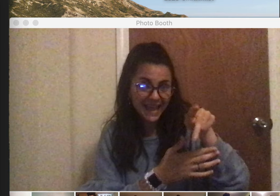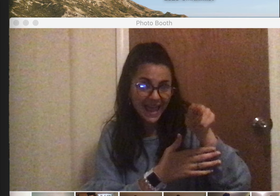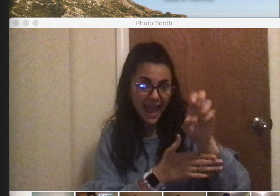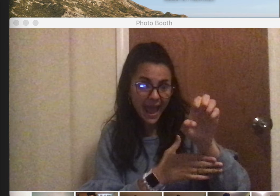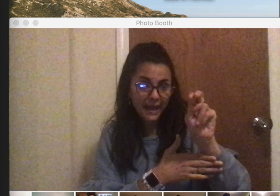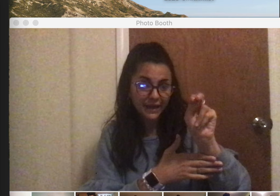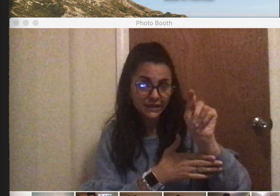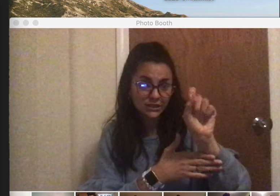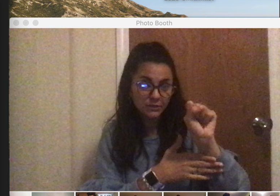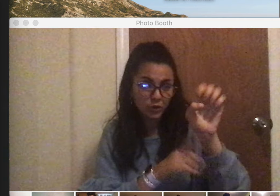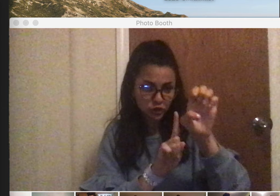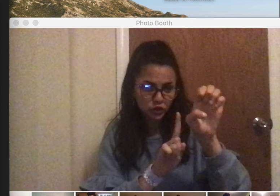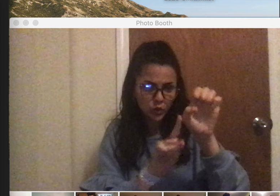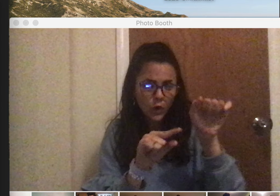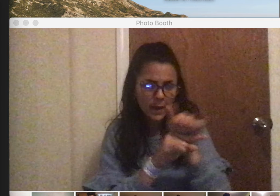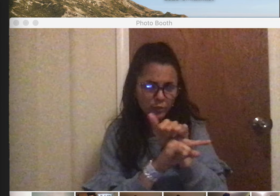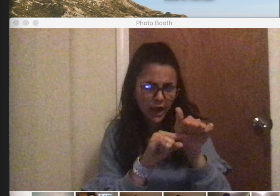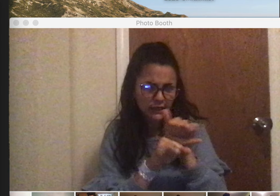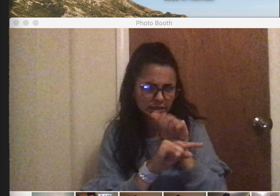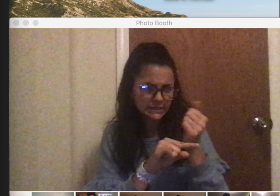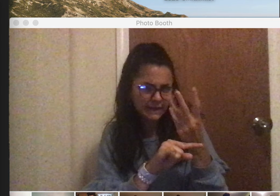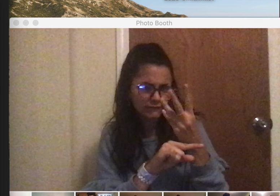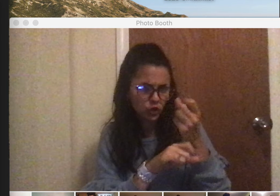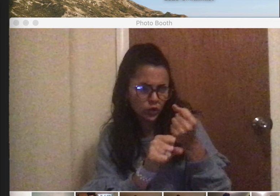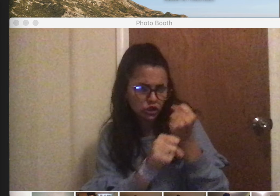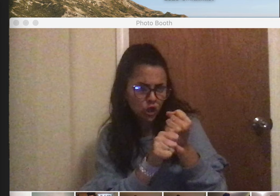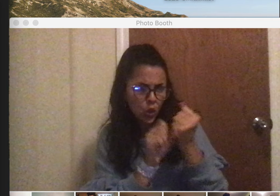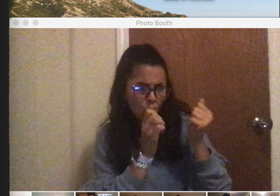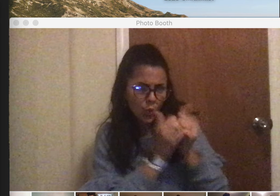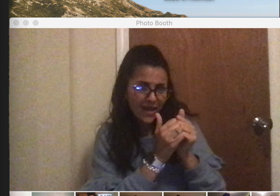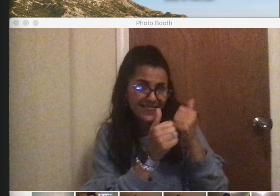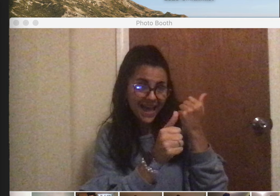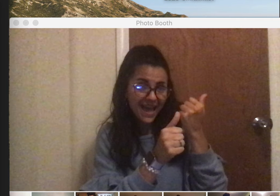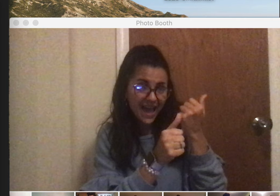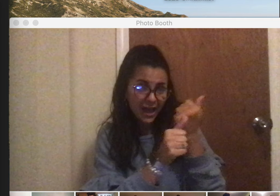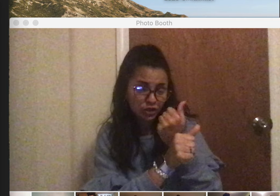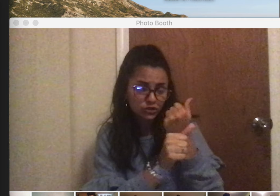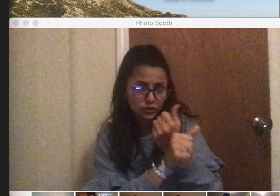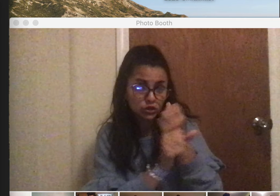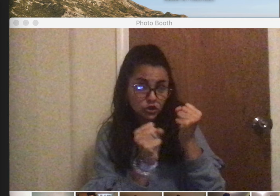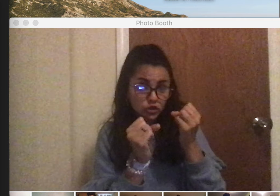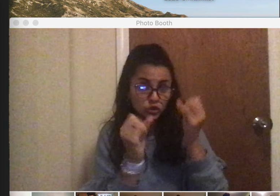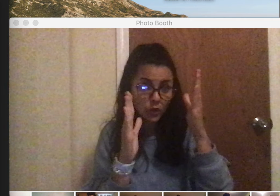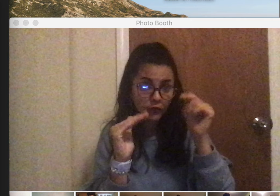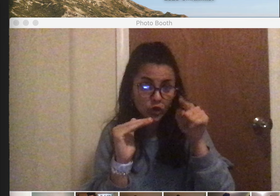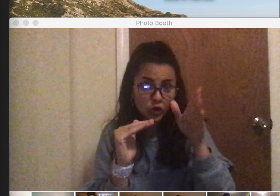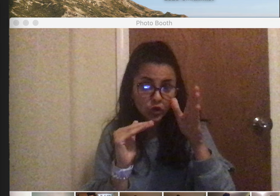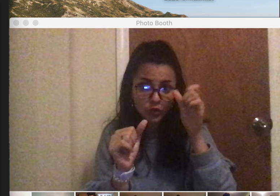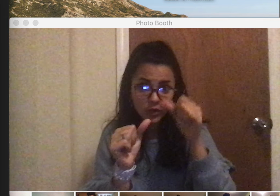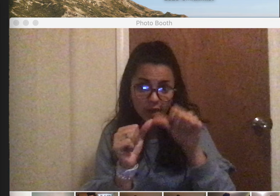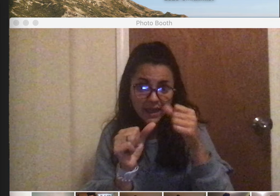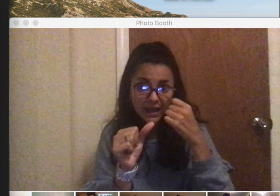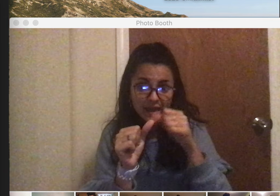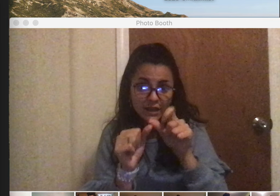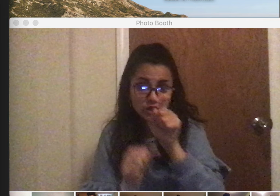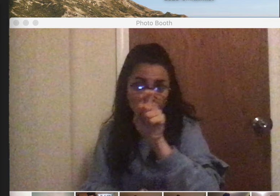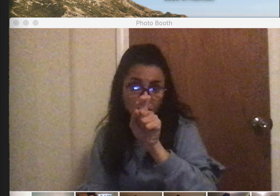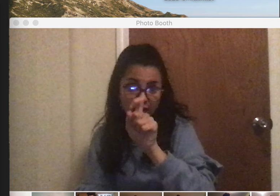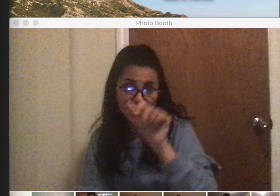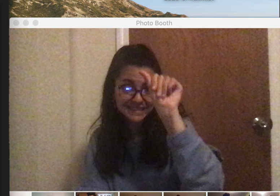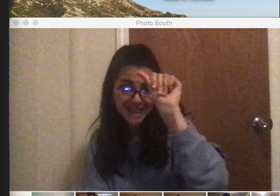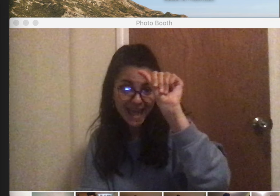hopefully some of you will remember it. So here we have x to the a divided by x to the